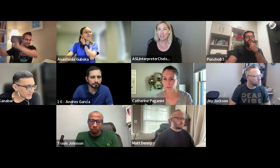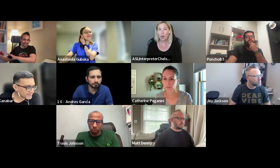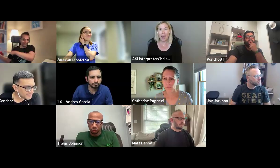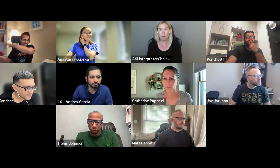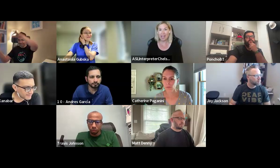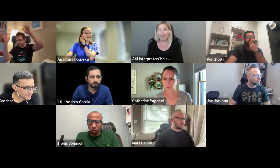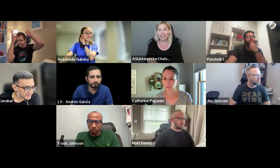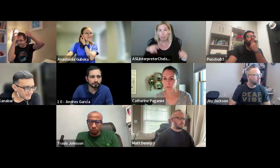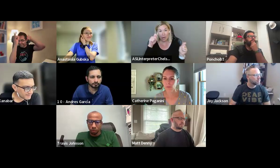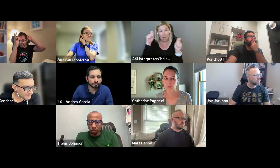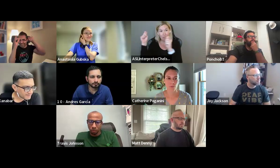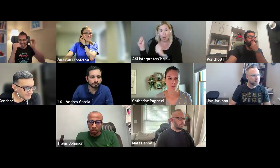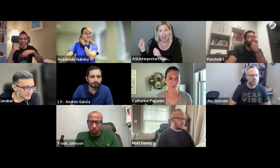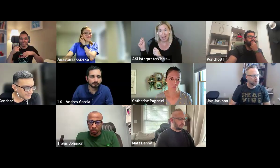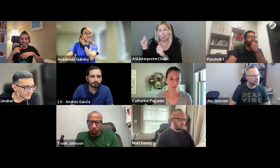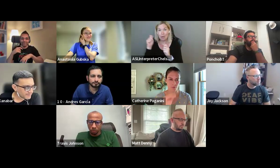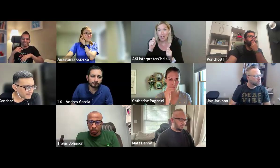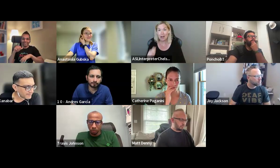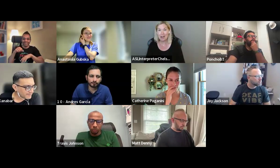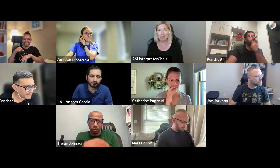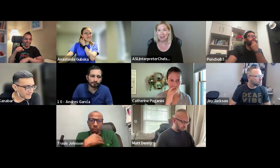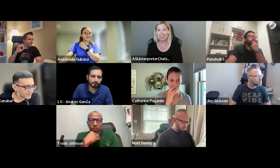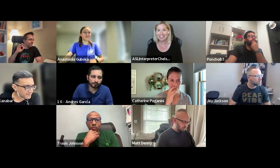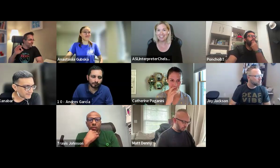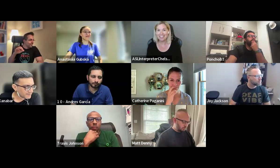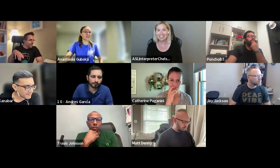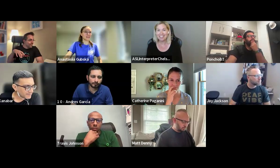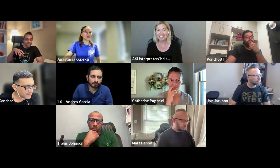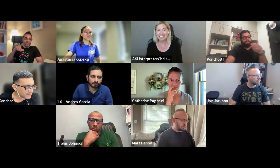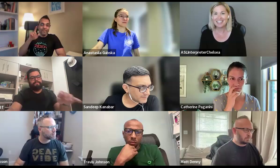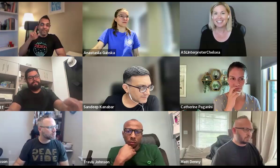So I will be putting off one hat and putting on another.